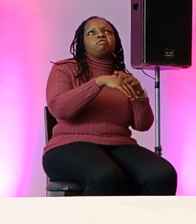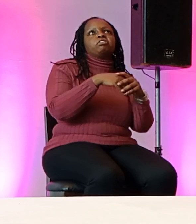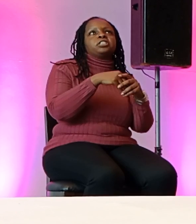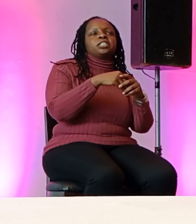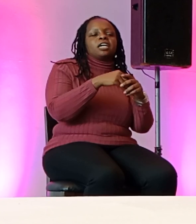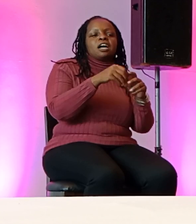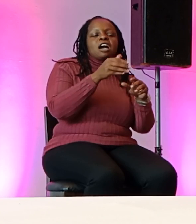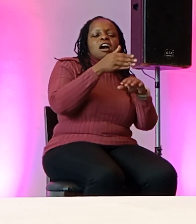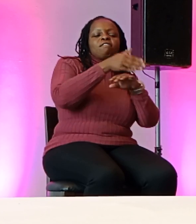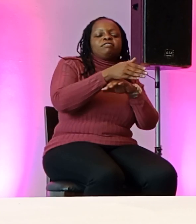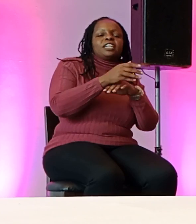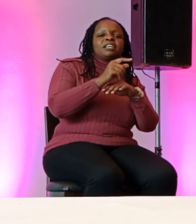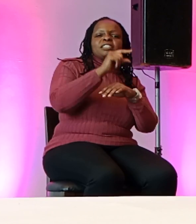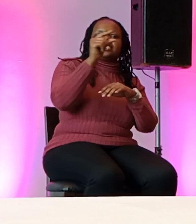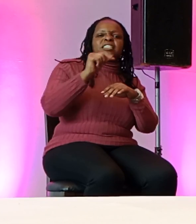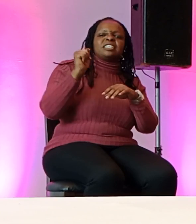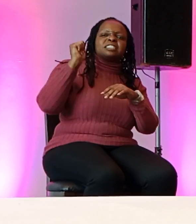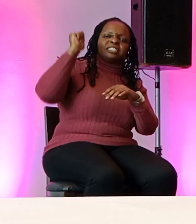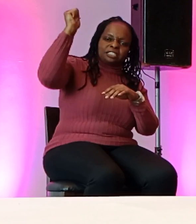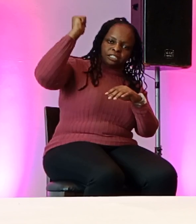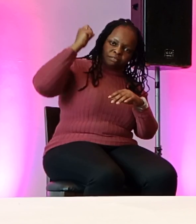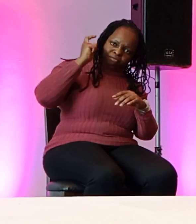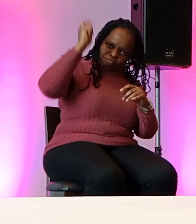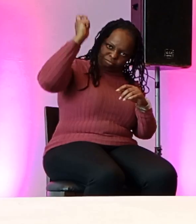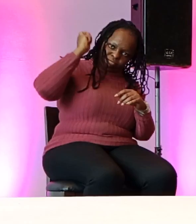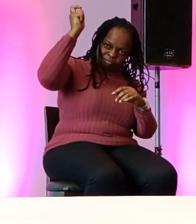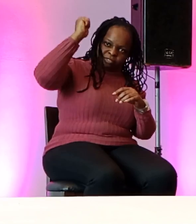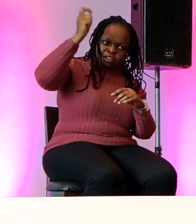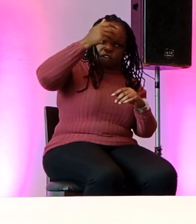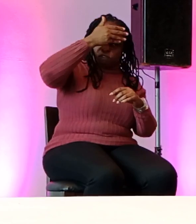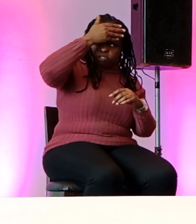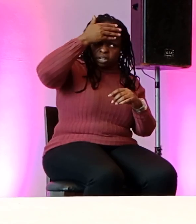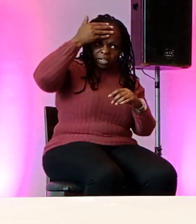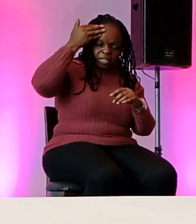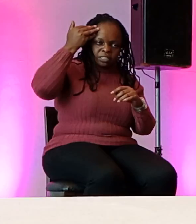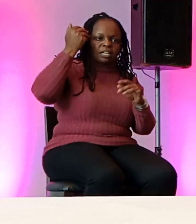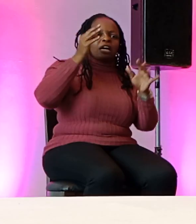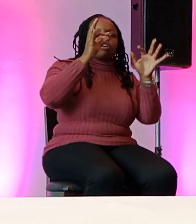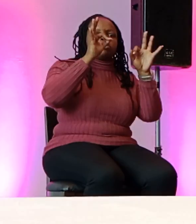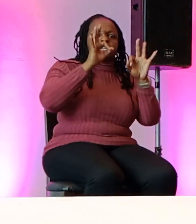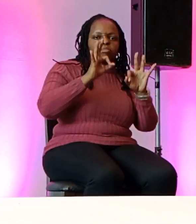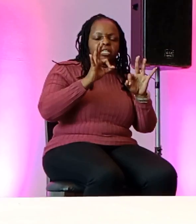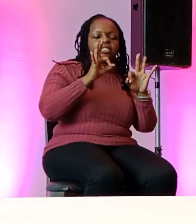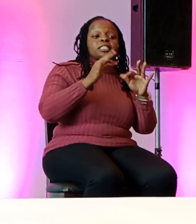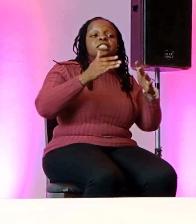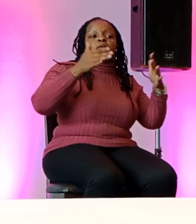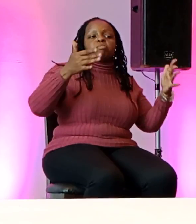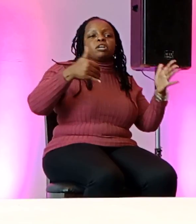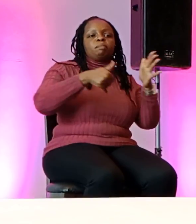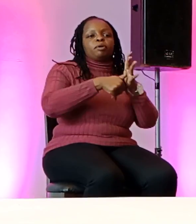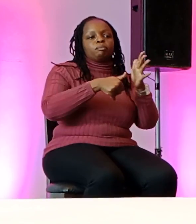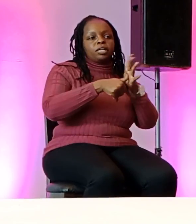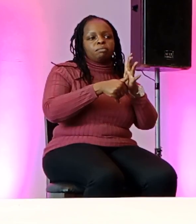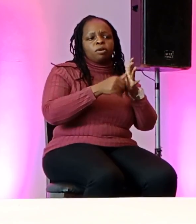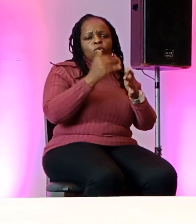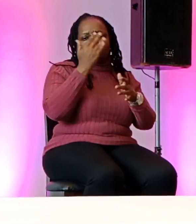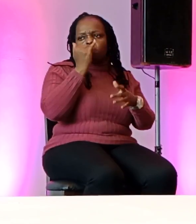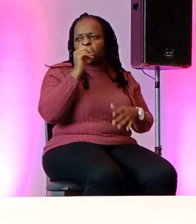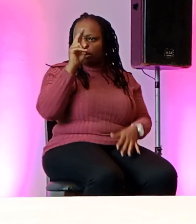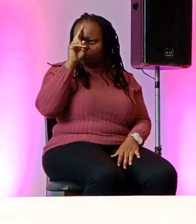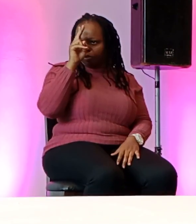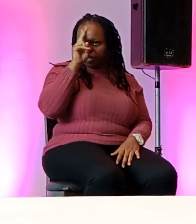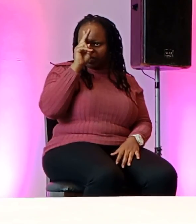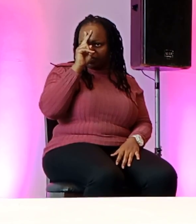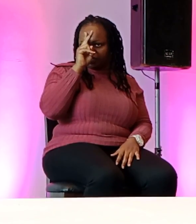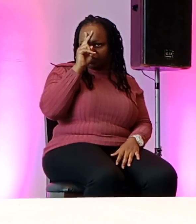the Gen Z protests. We have forgotten that accountability is still a big issue. Why would a police officer